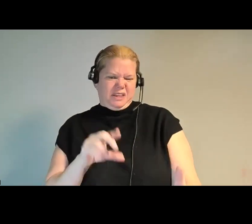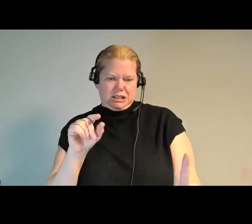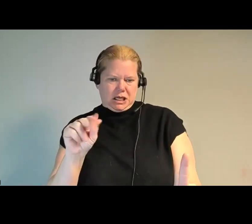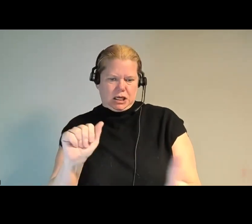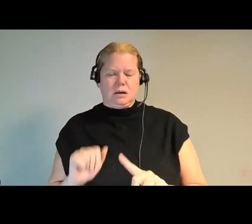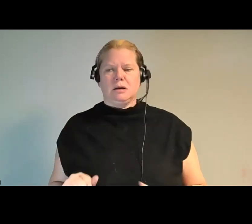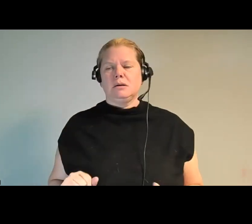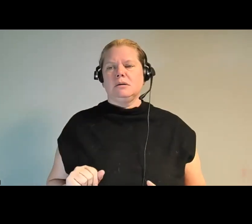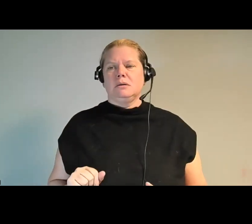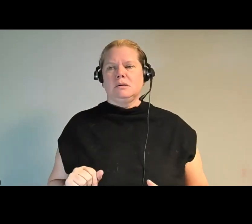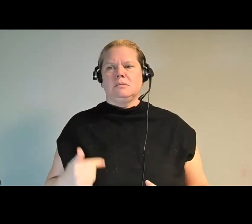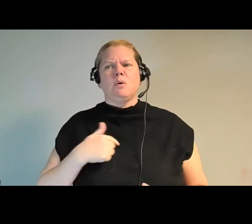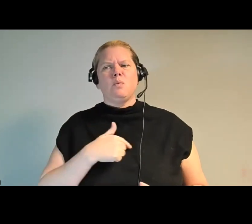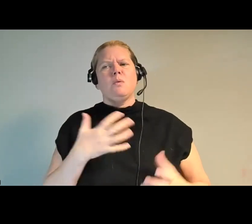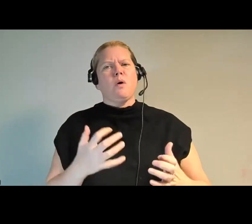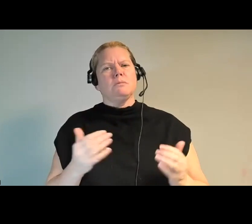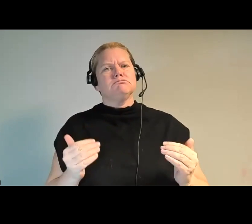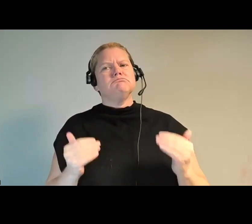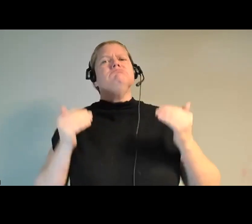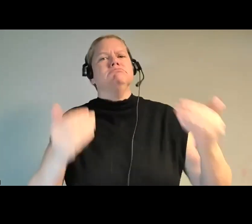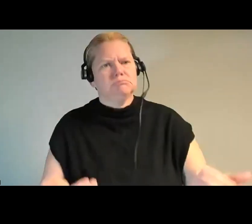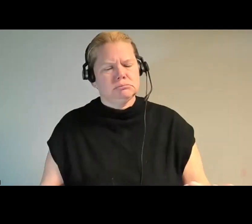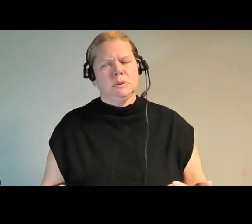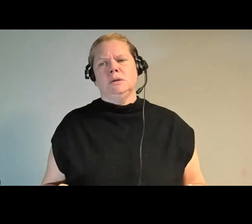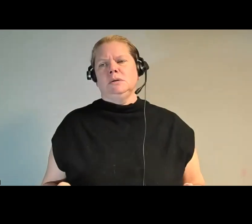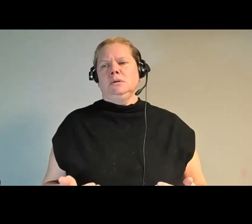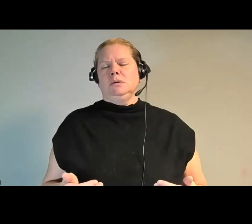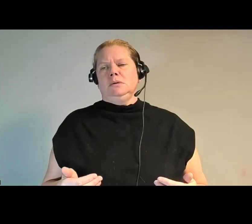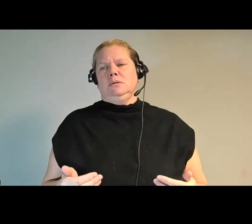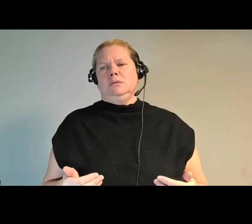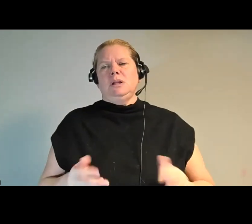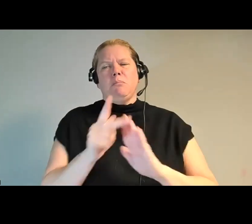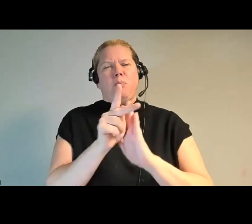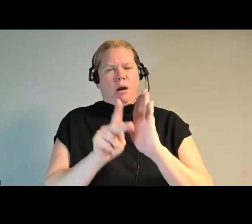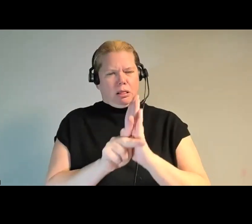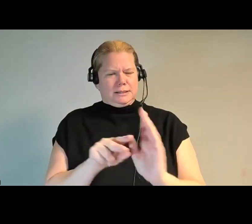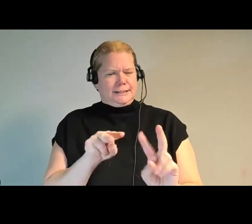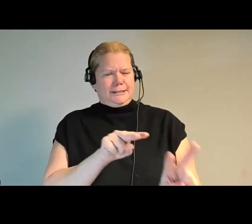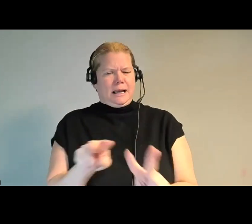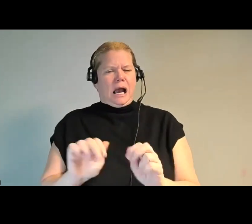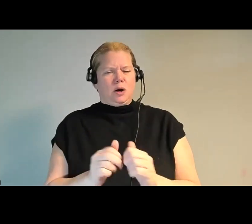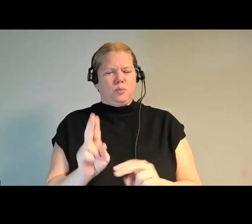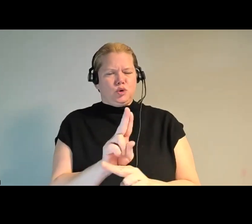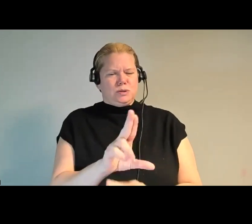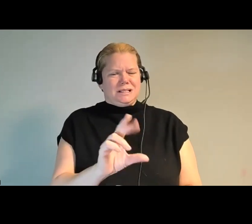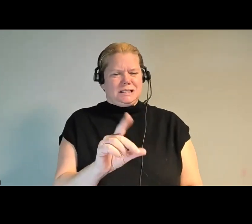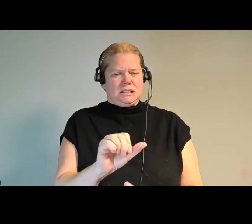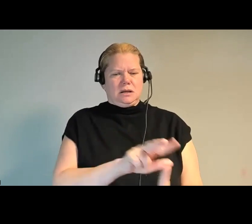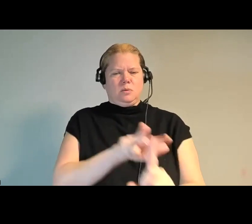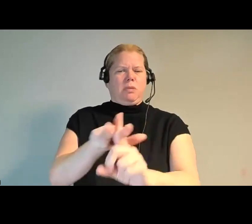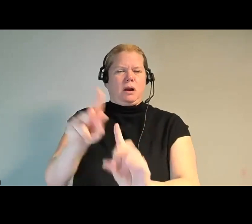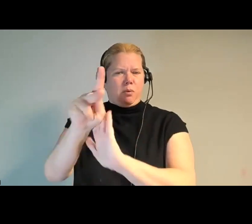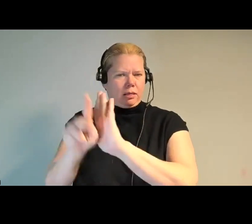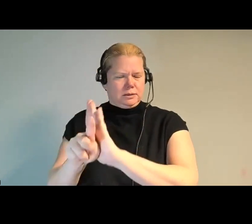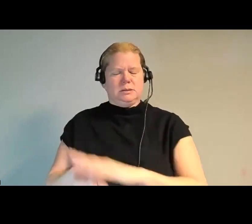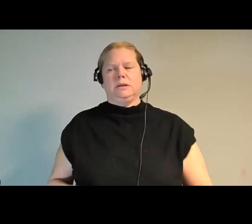we want to go a step further and really bring more of that policy lens. And so the way that looks different this time